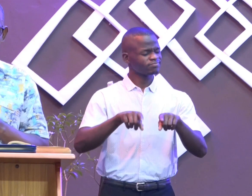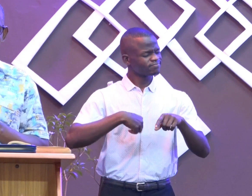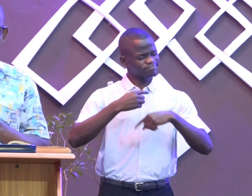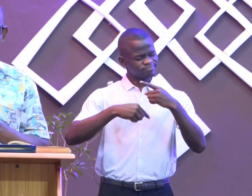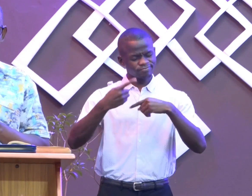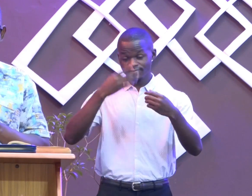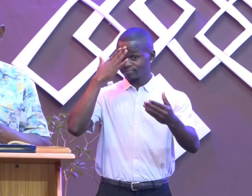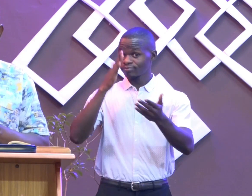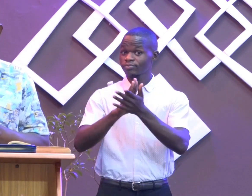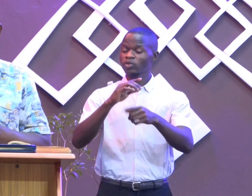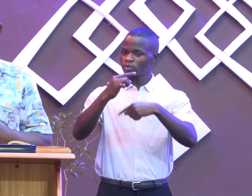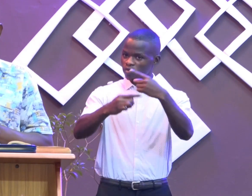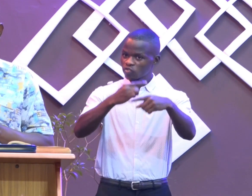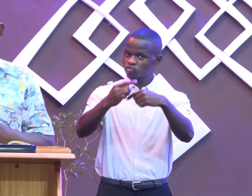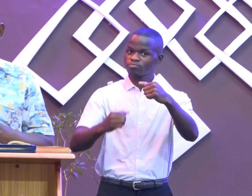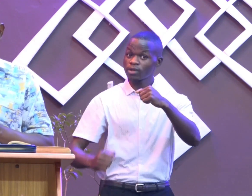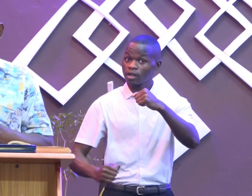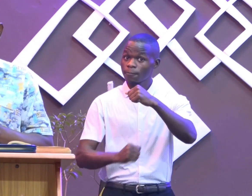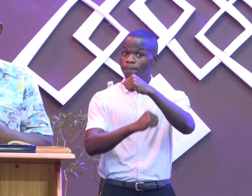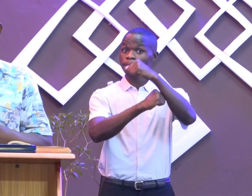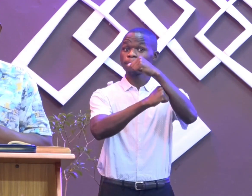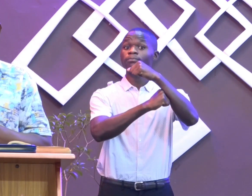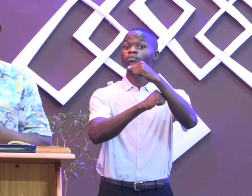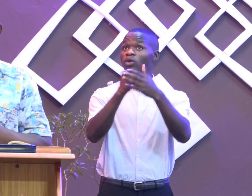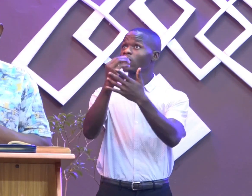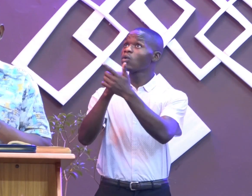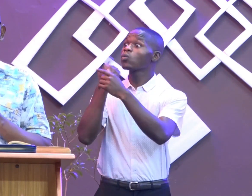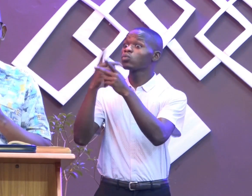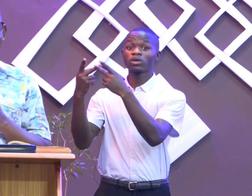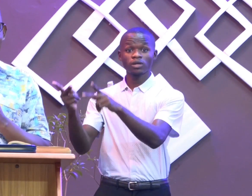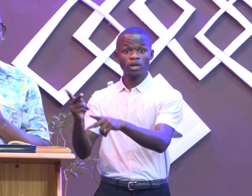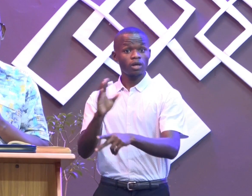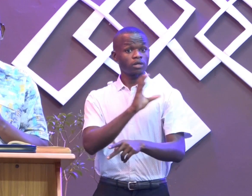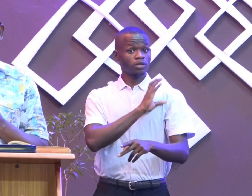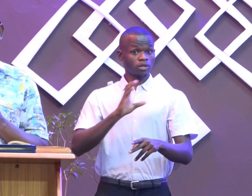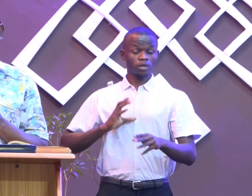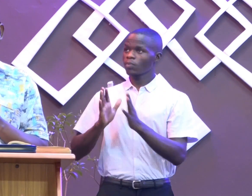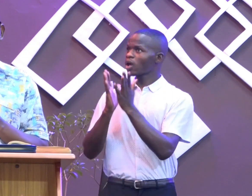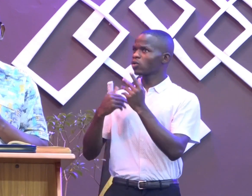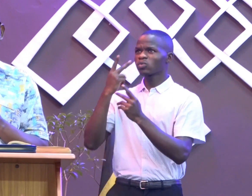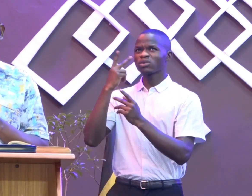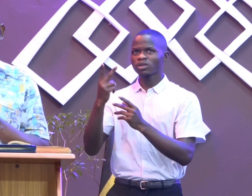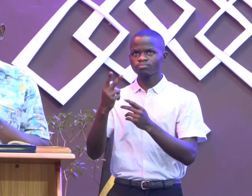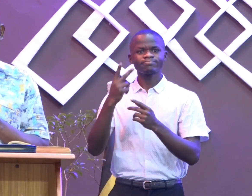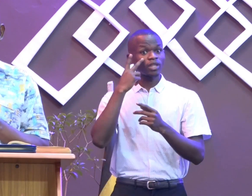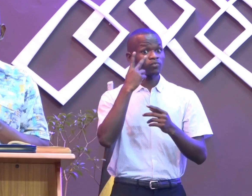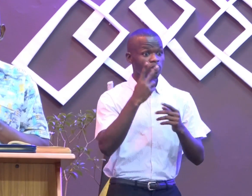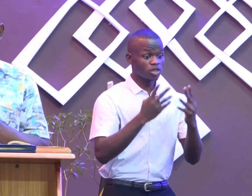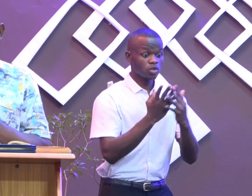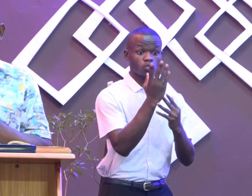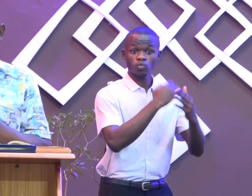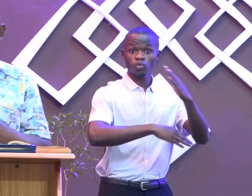mukyali mabega w'obuweereza buno kubanga Kristo ye yabutandika okulaba nga ekirooto ekyava mu mutima gwa